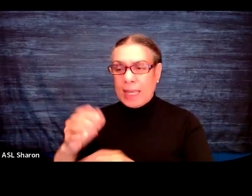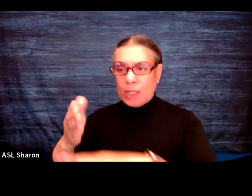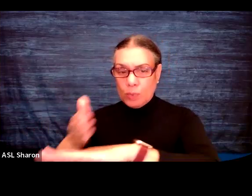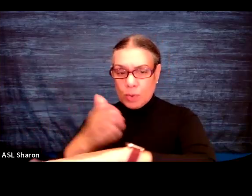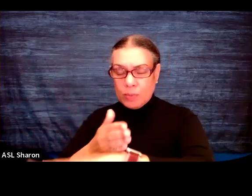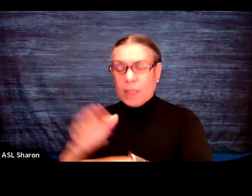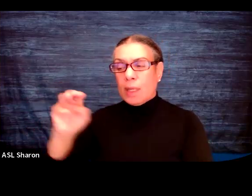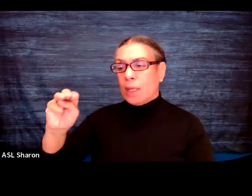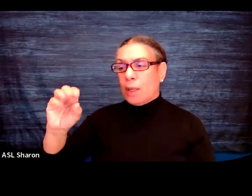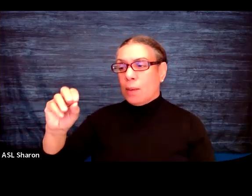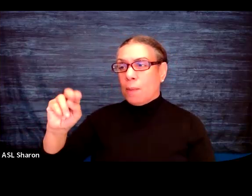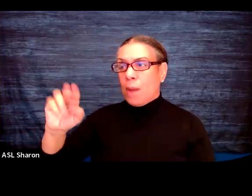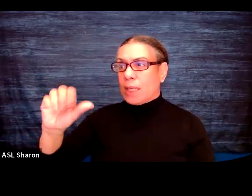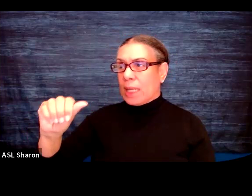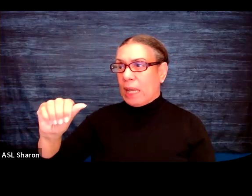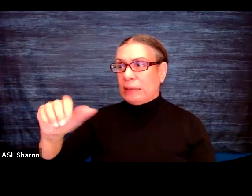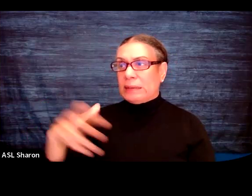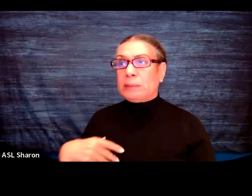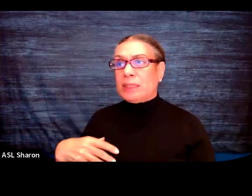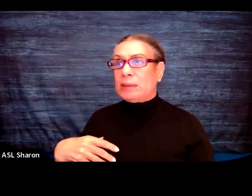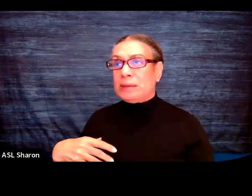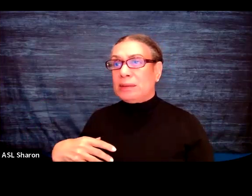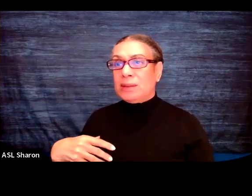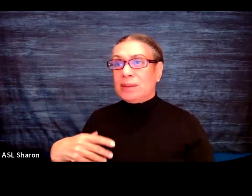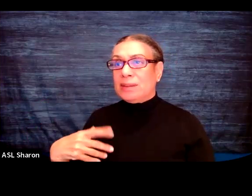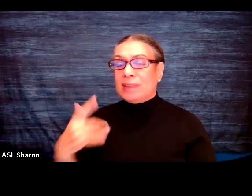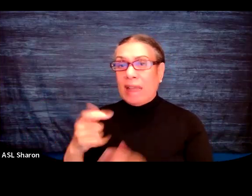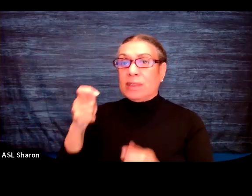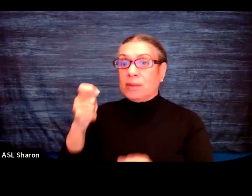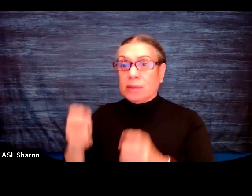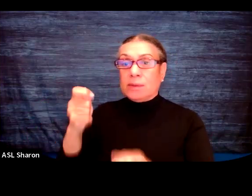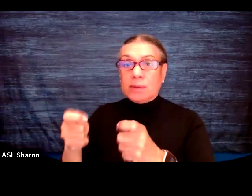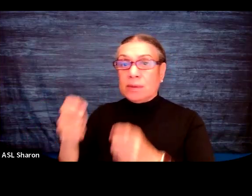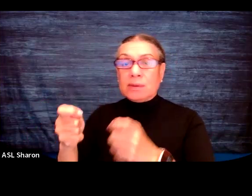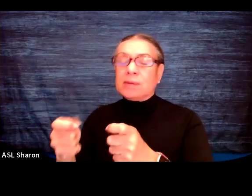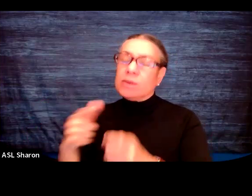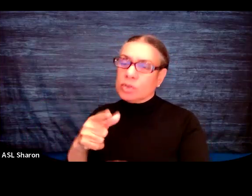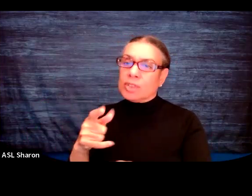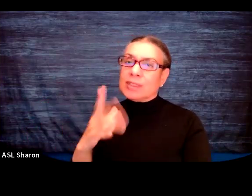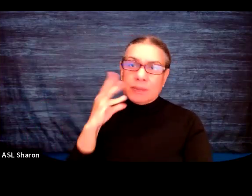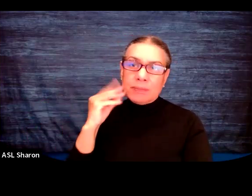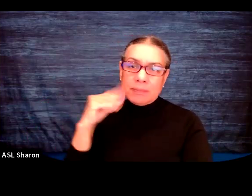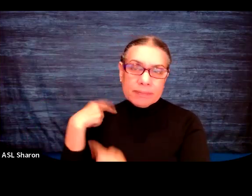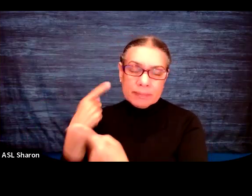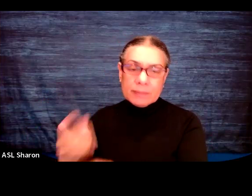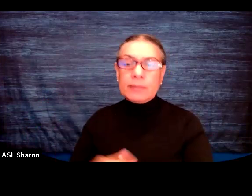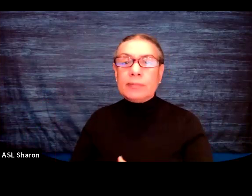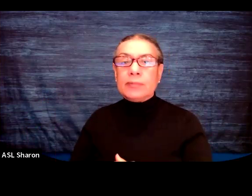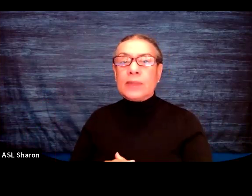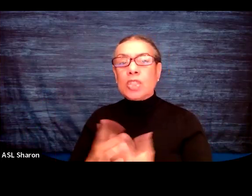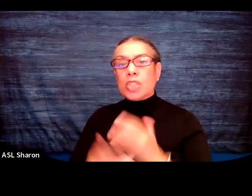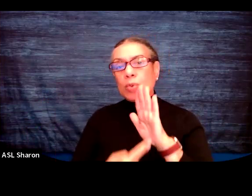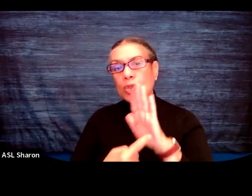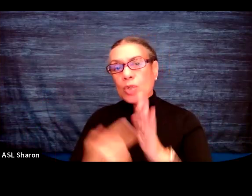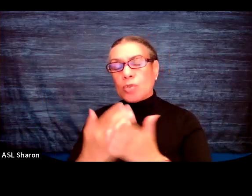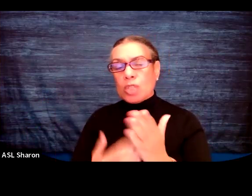Monica has been through almost every iteration with this, but she's going to provide some recent data on